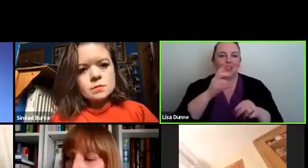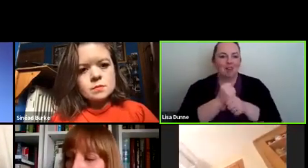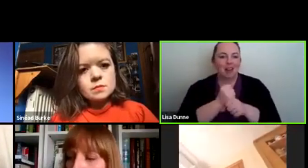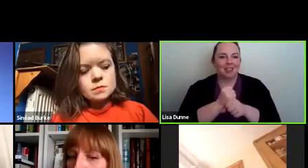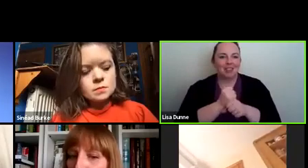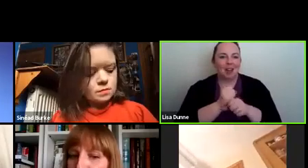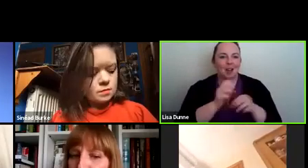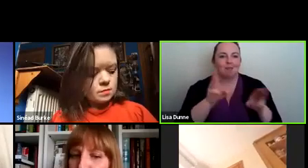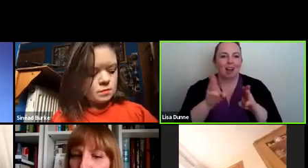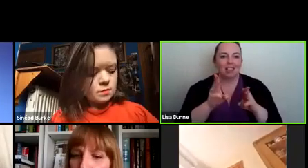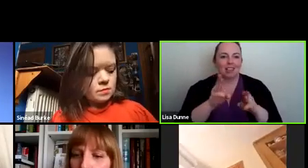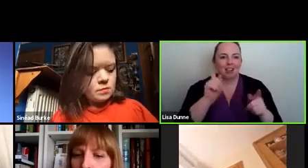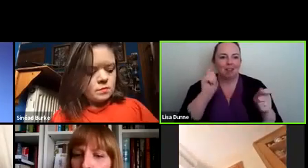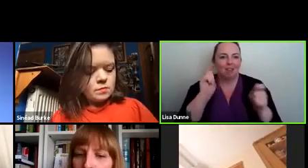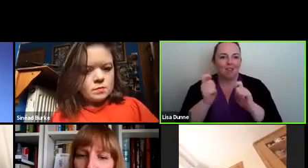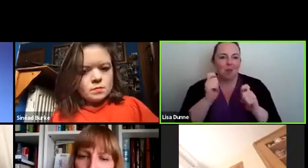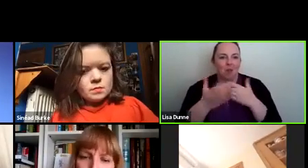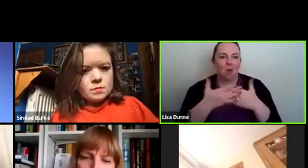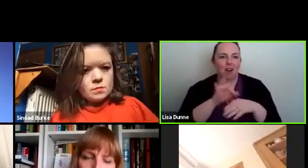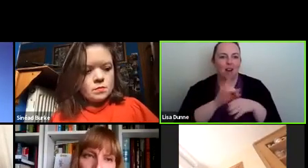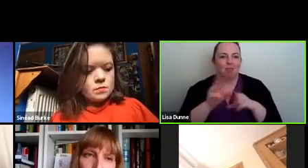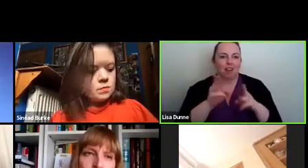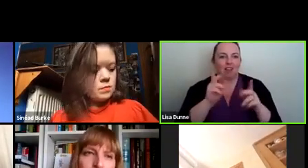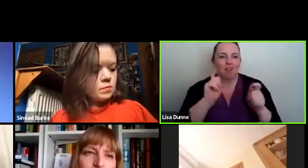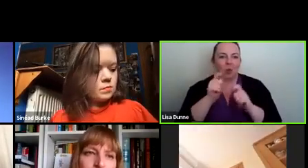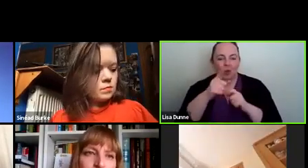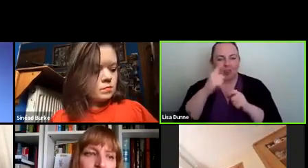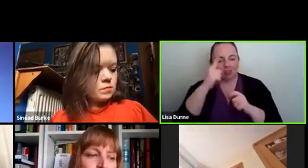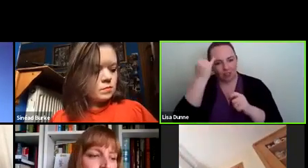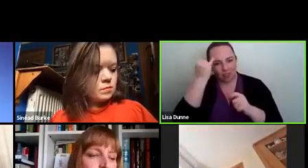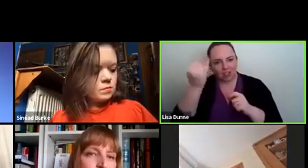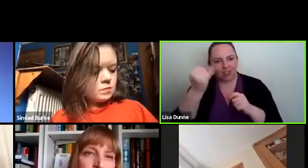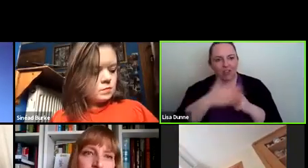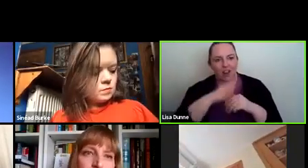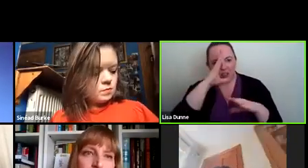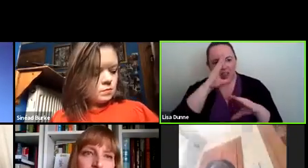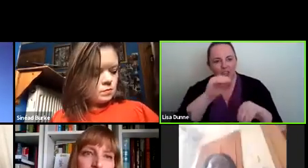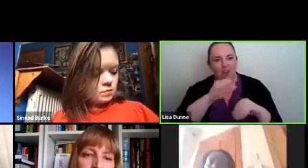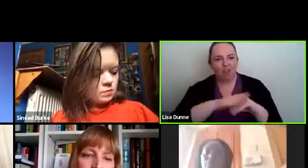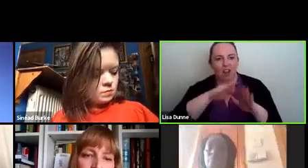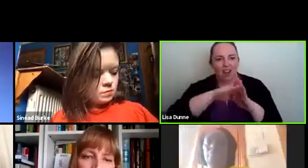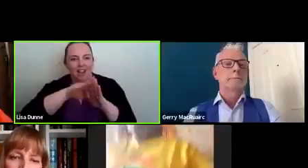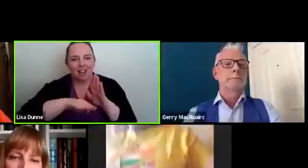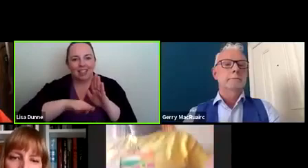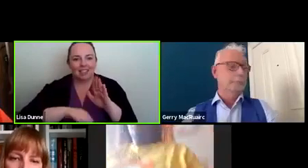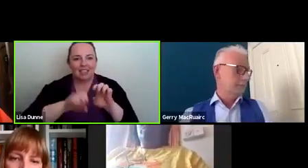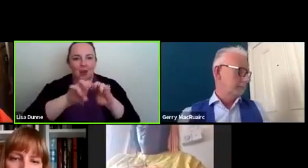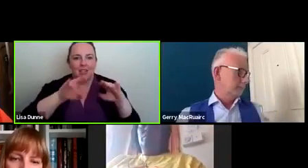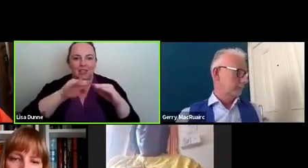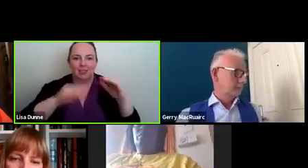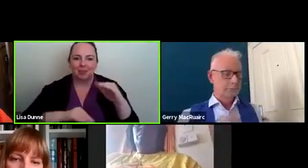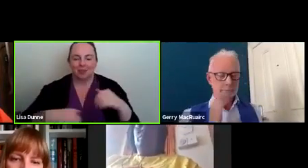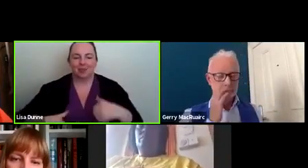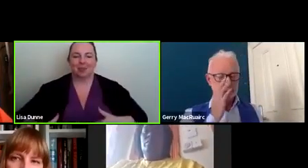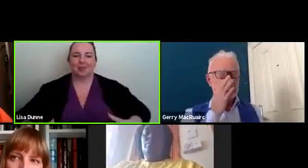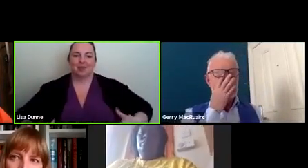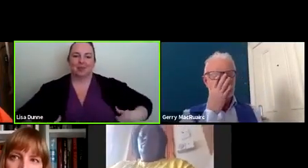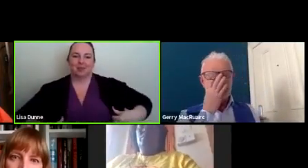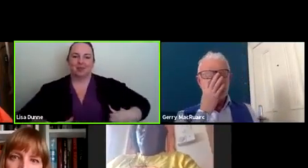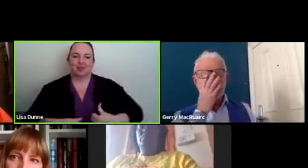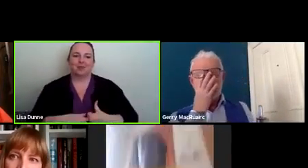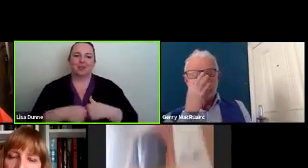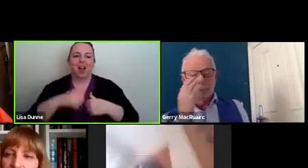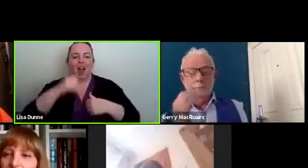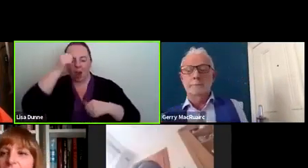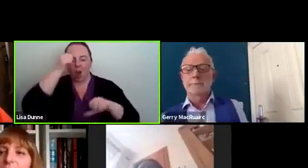practical reforms do you suggest to education to reduce inequality? In it, other than youth